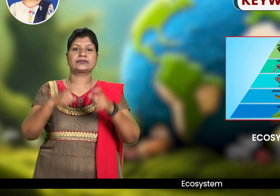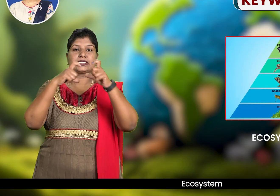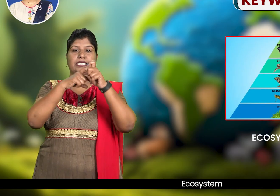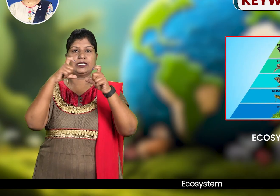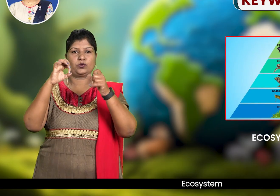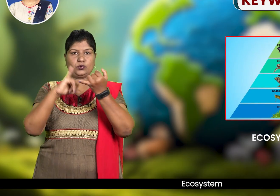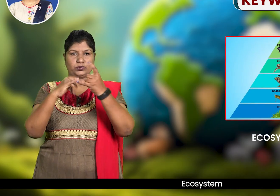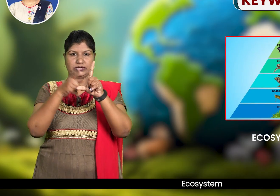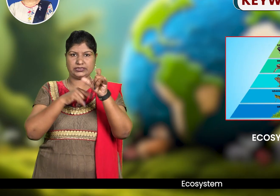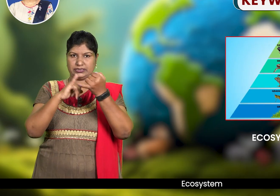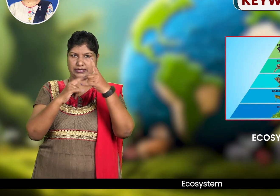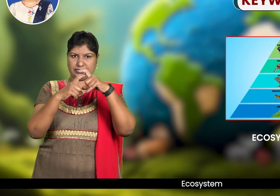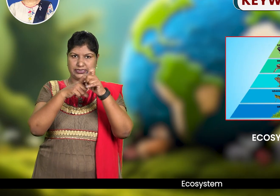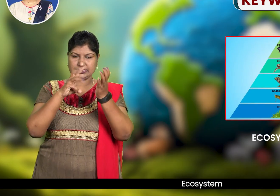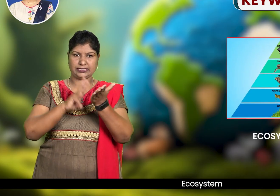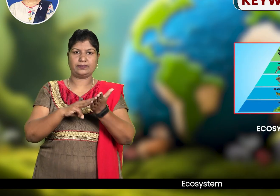ecosystem,